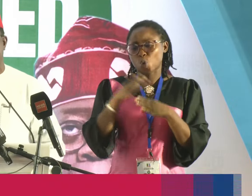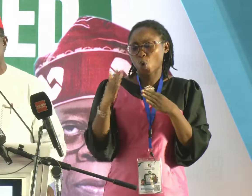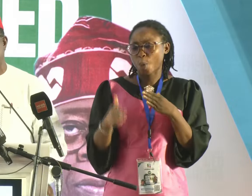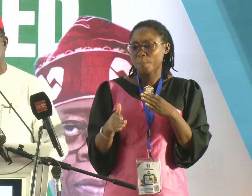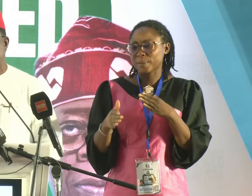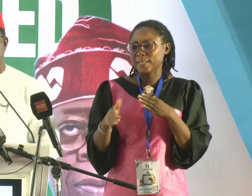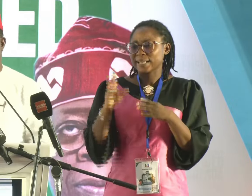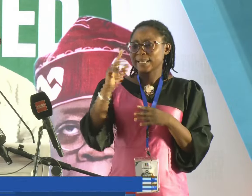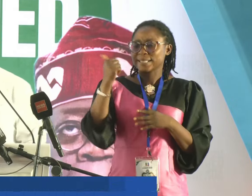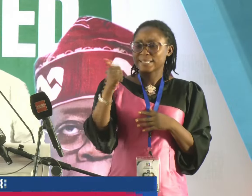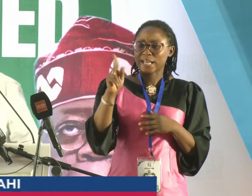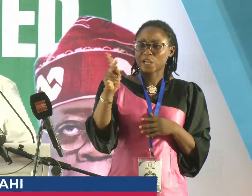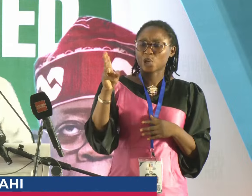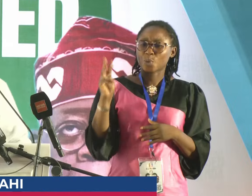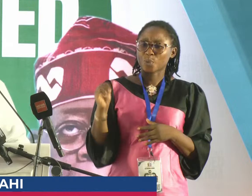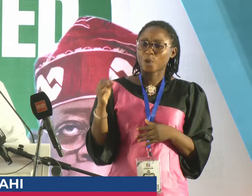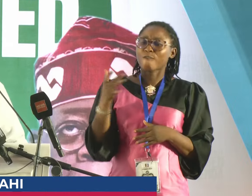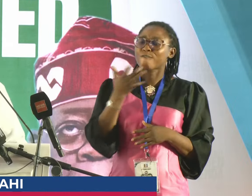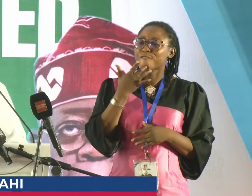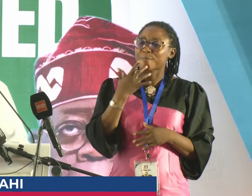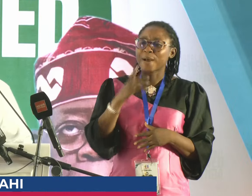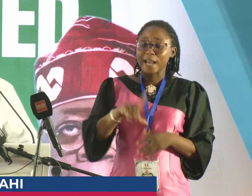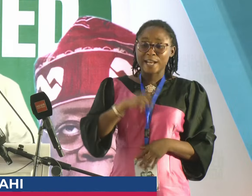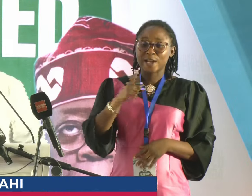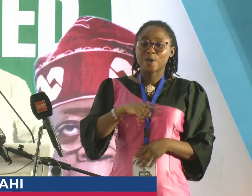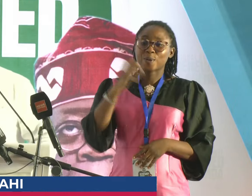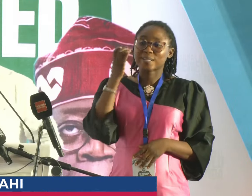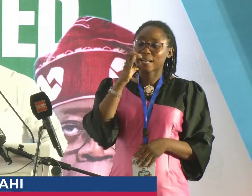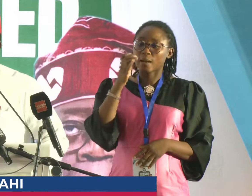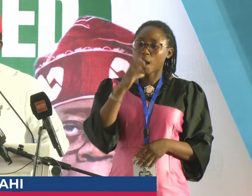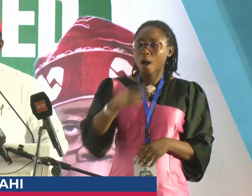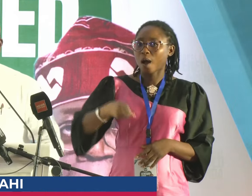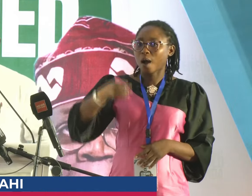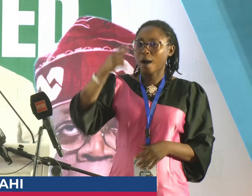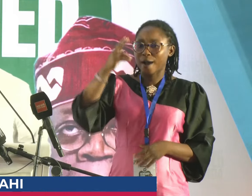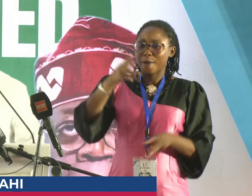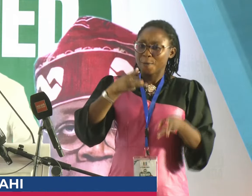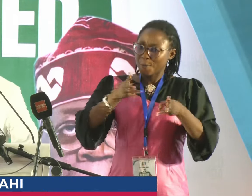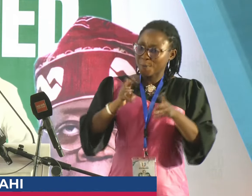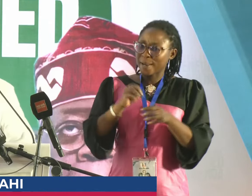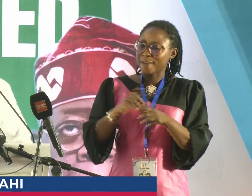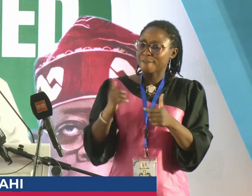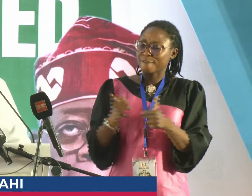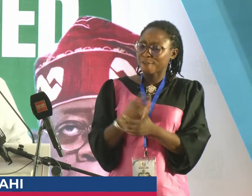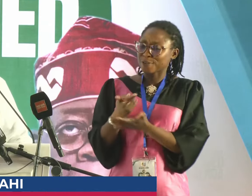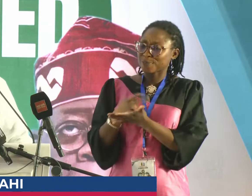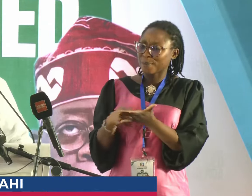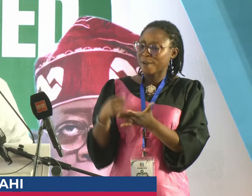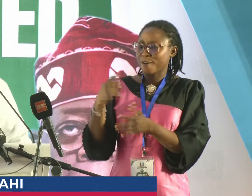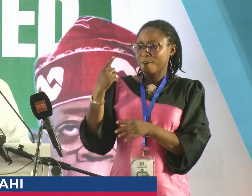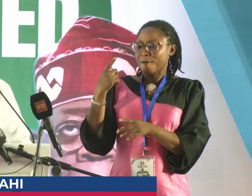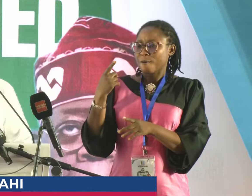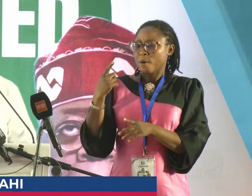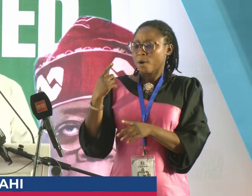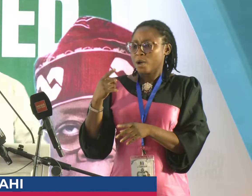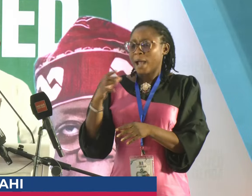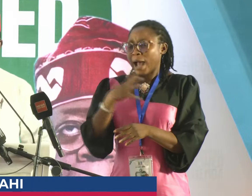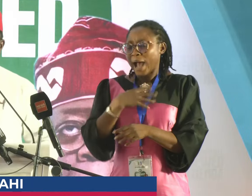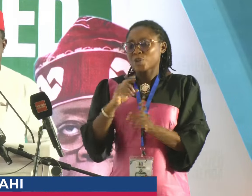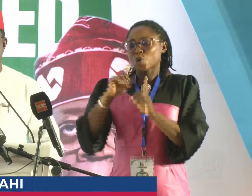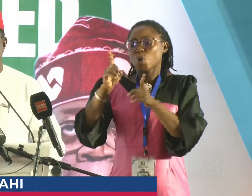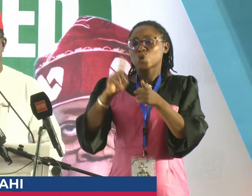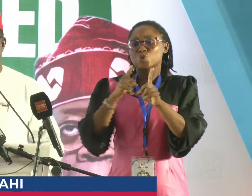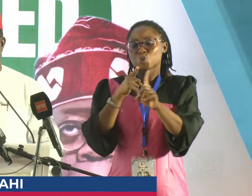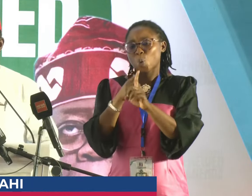completed 10 kilometers of the famous Lagos-Calabar Coastal Highway in the first section from Ahmed Bello and then